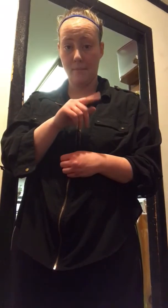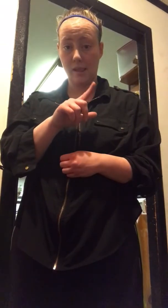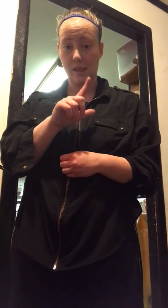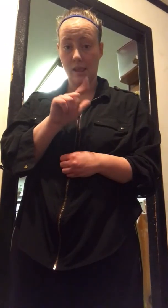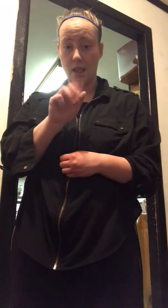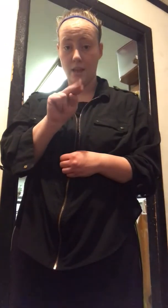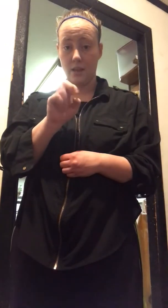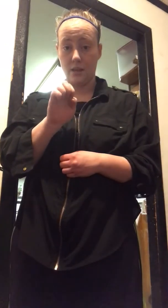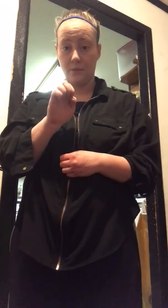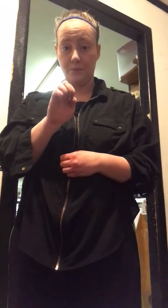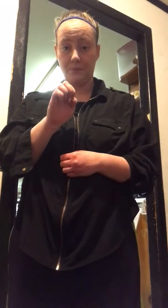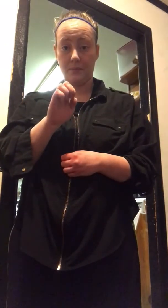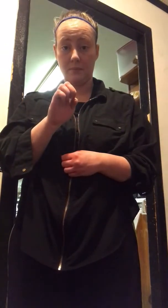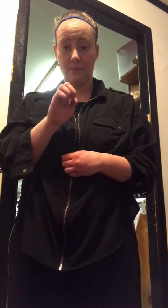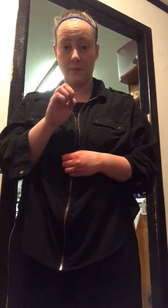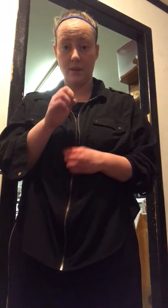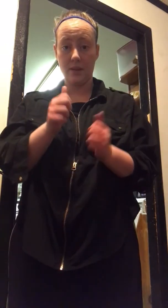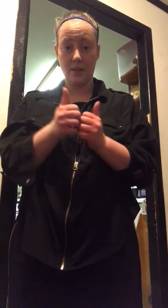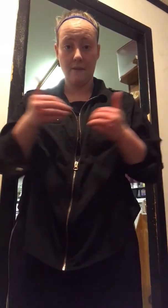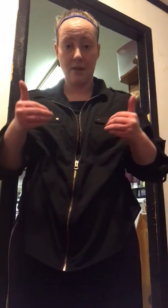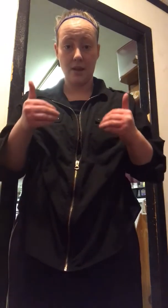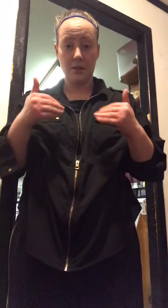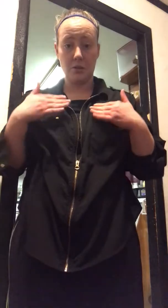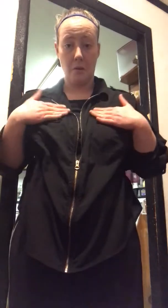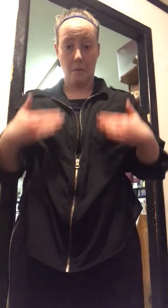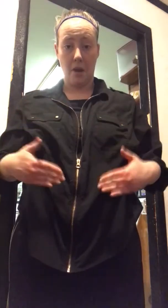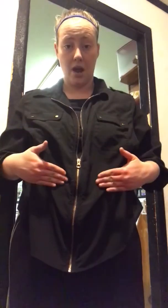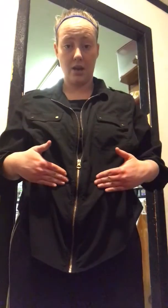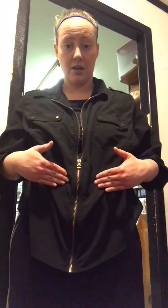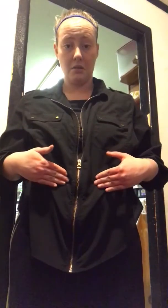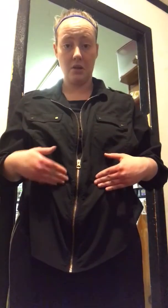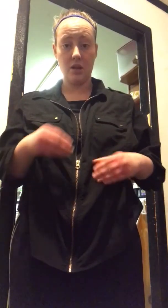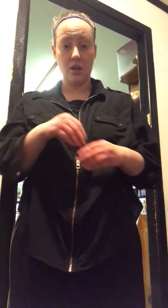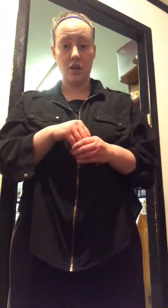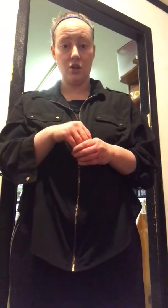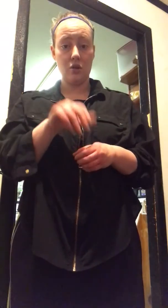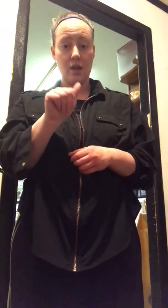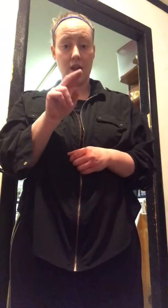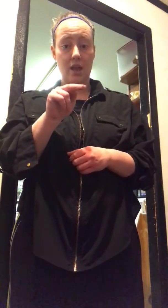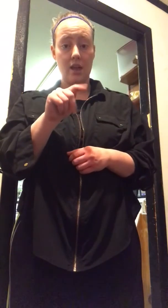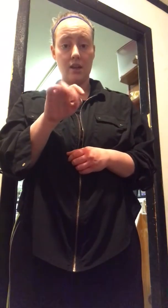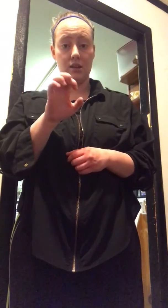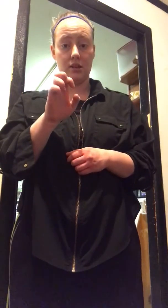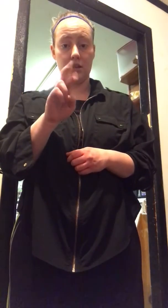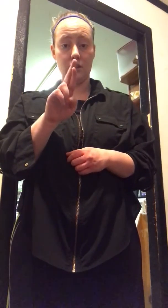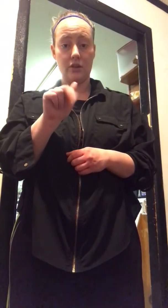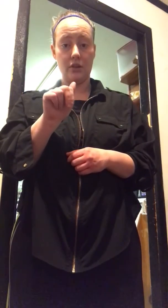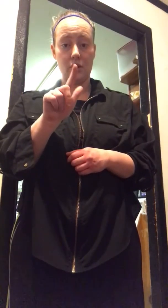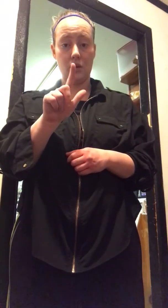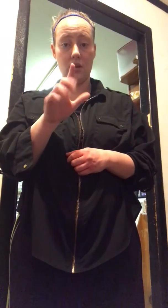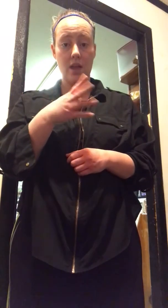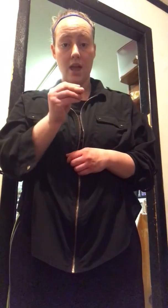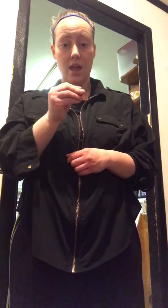divides the body into anterior and posterior